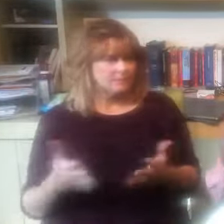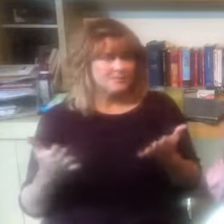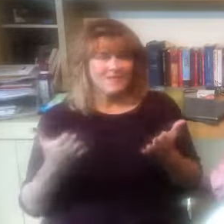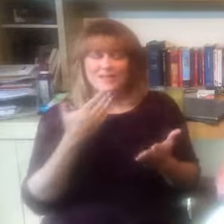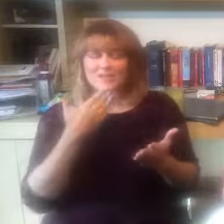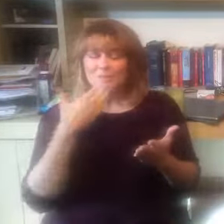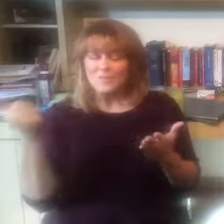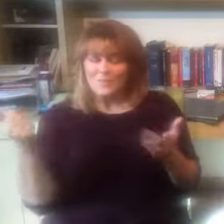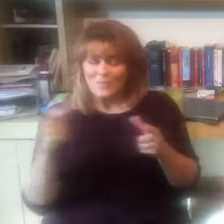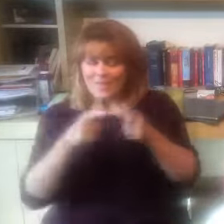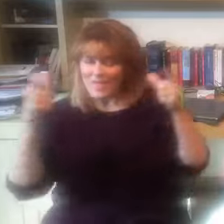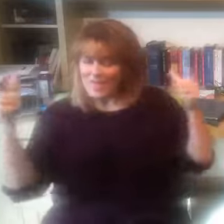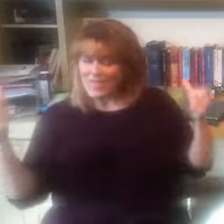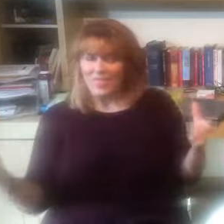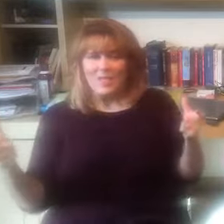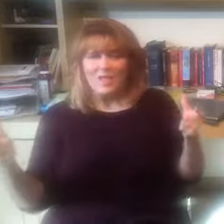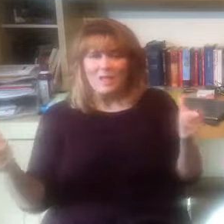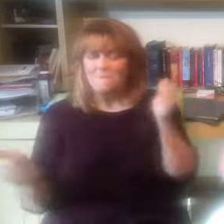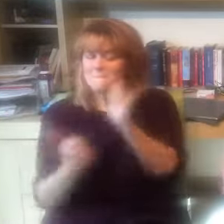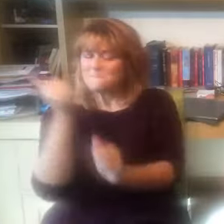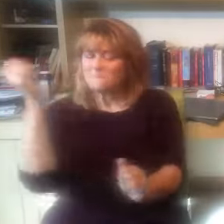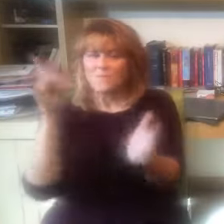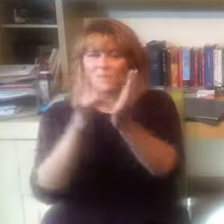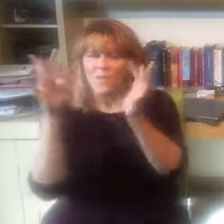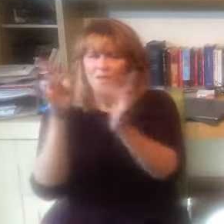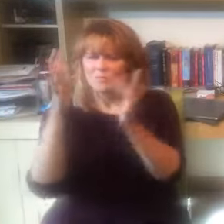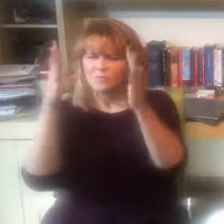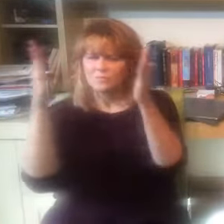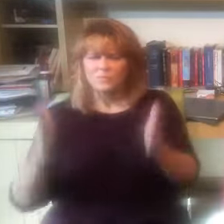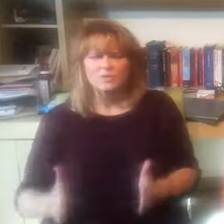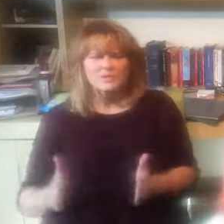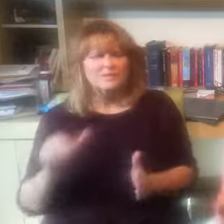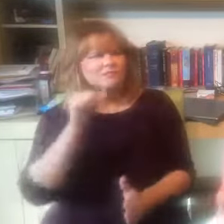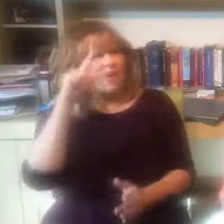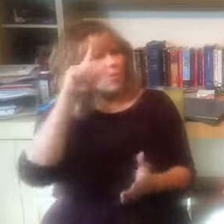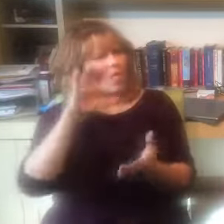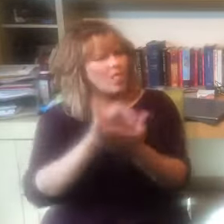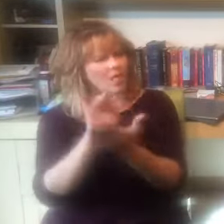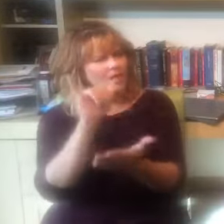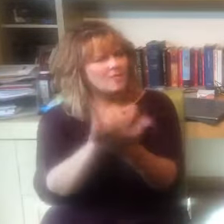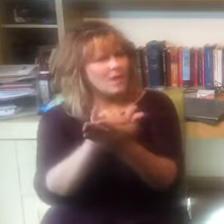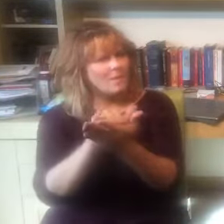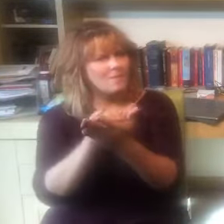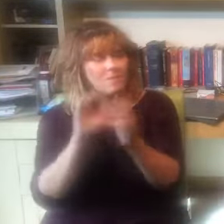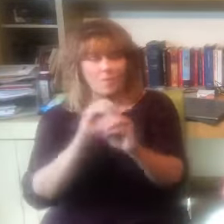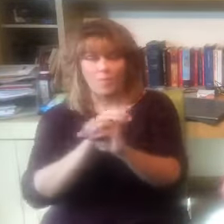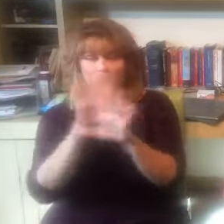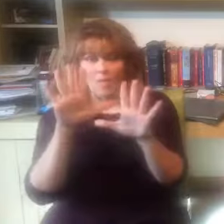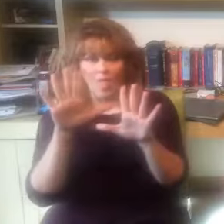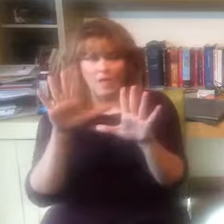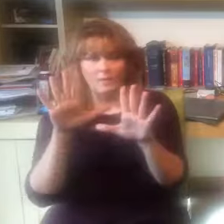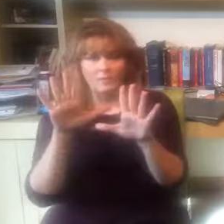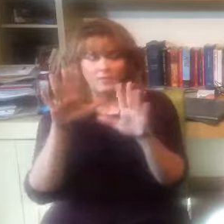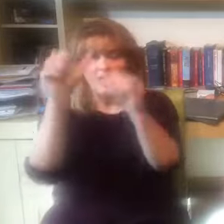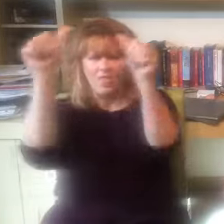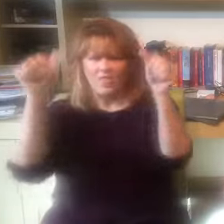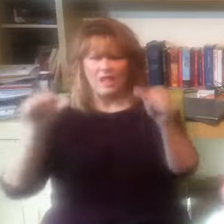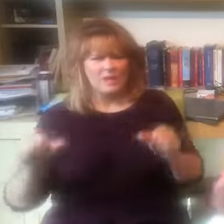big statement. Most Christians are not going to believe that. But there, it is plain as can be. The